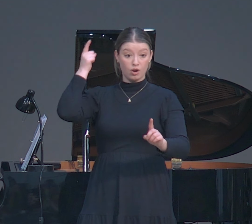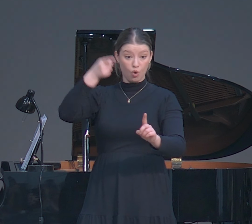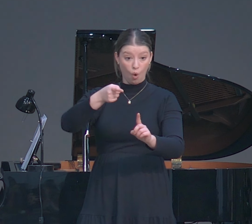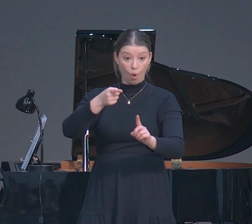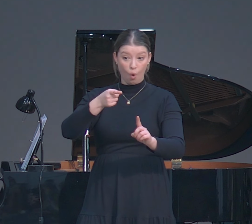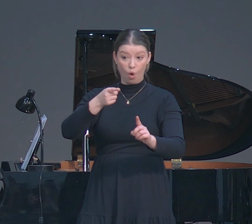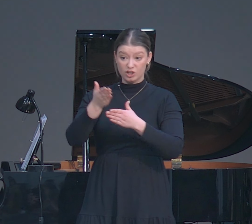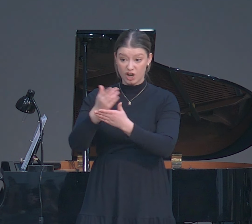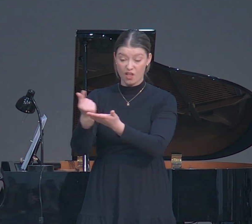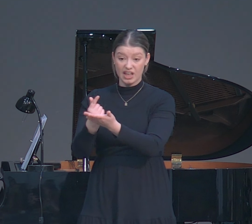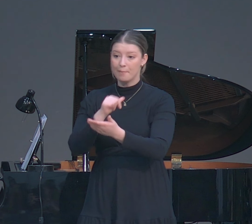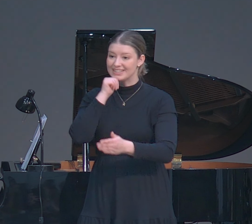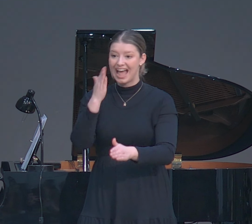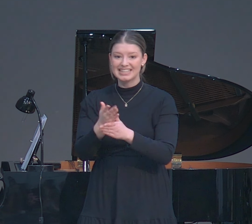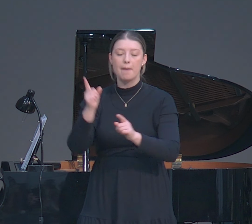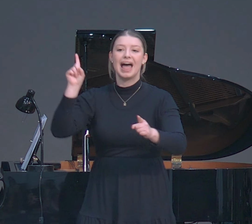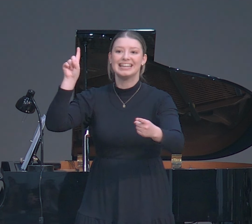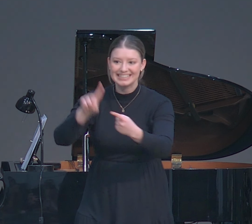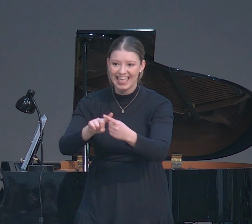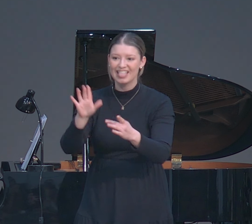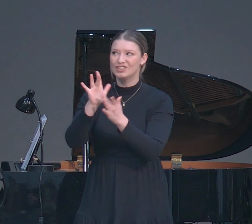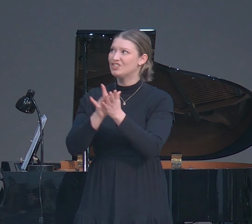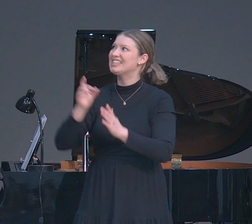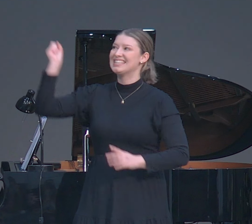point. It's not going to stop. It's going to keep going.